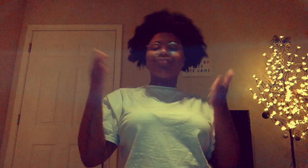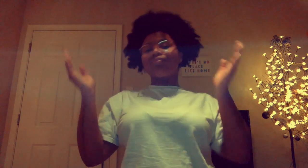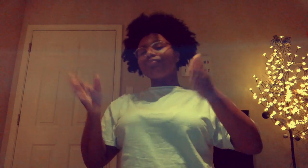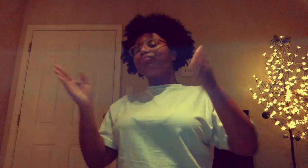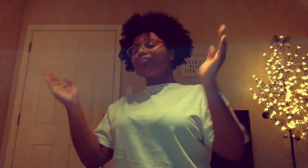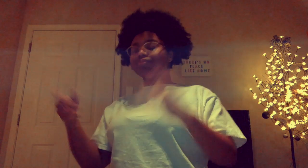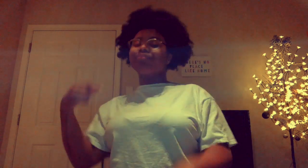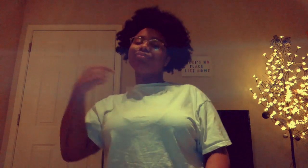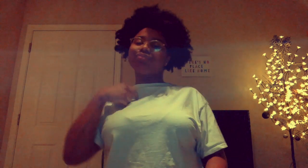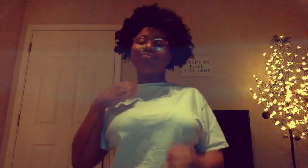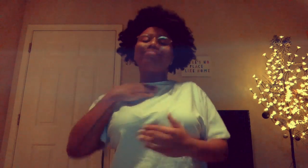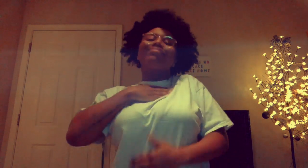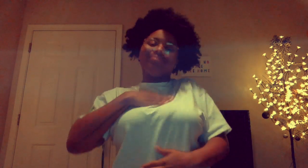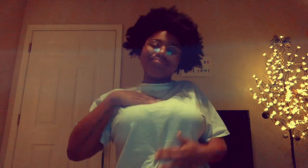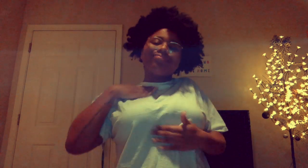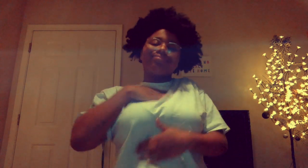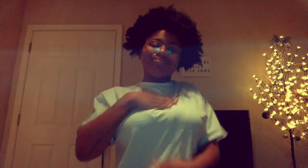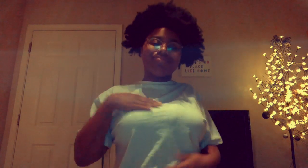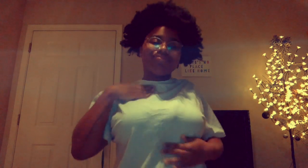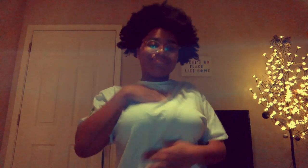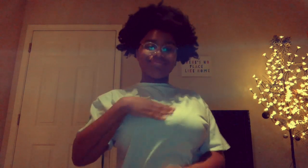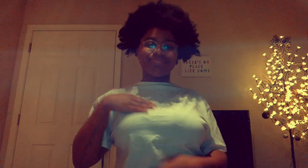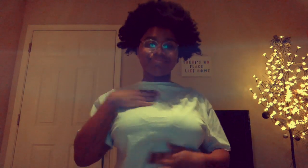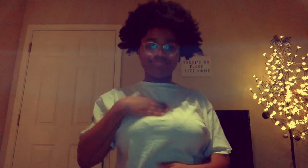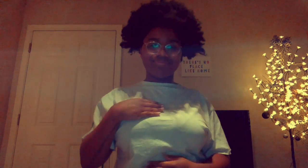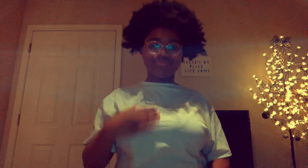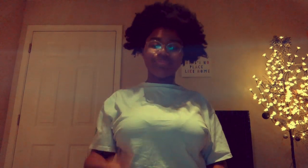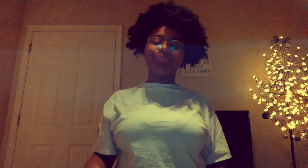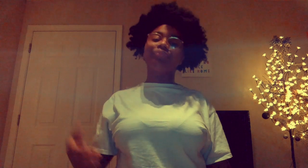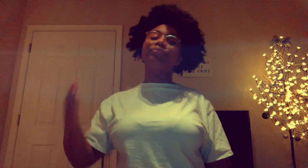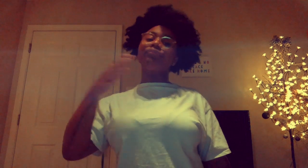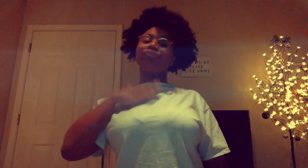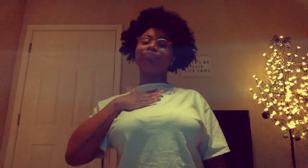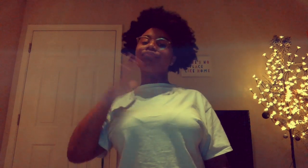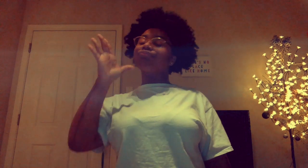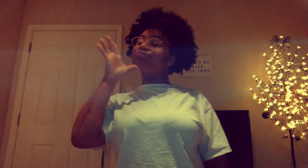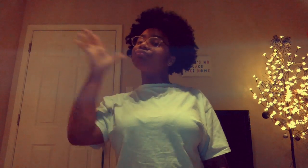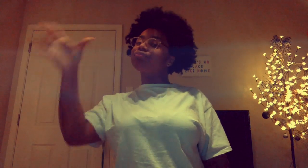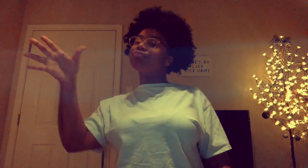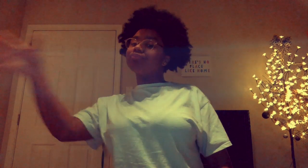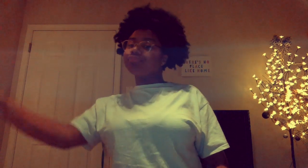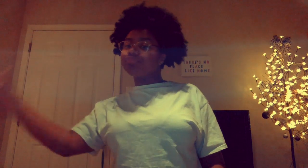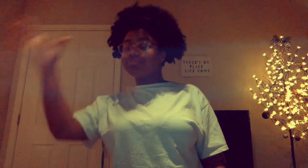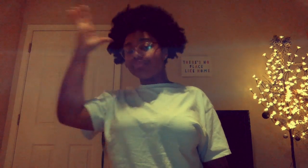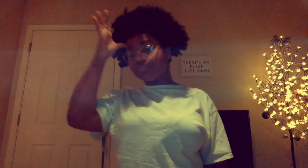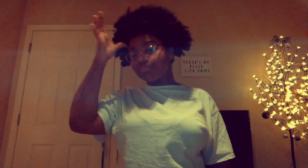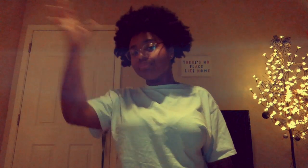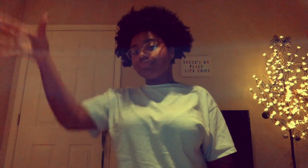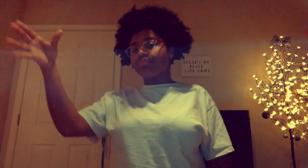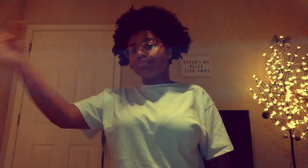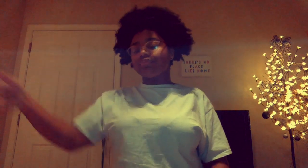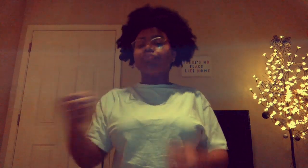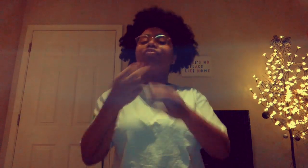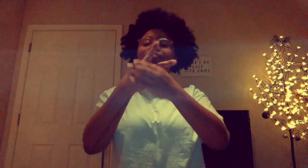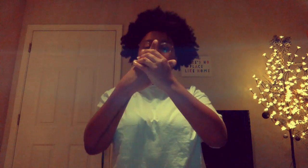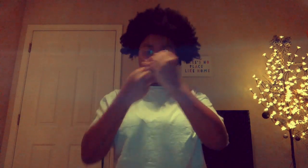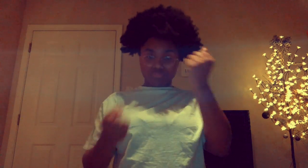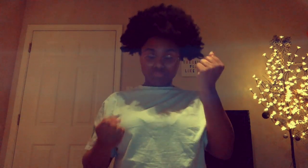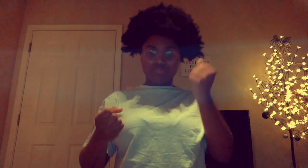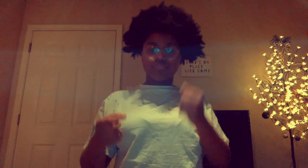my grandpa, he was chatting it up, and we all enjoyed our time. My grandparents, they proceeded to leave,